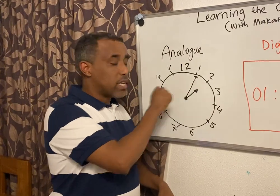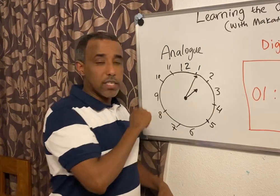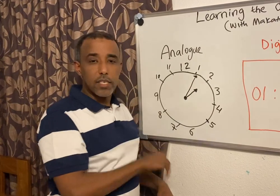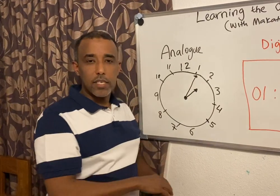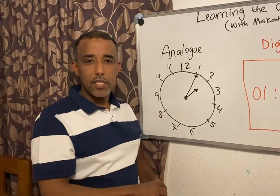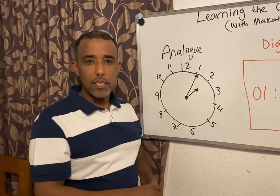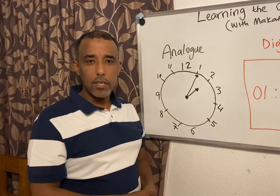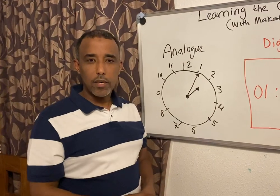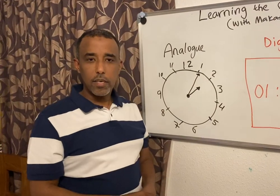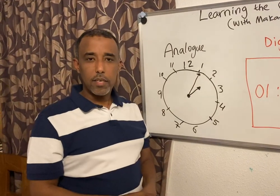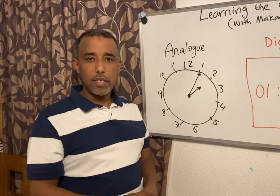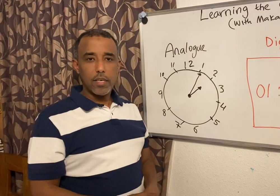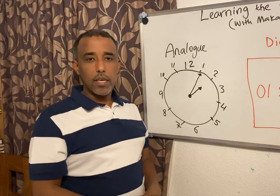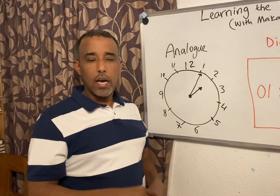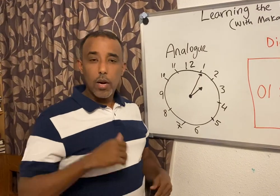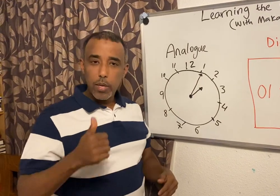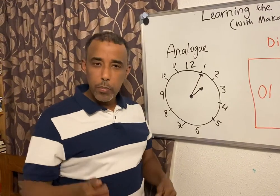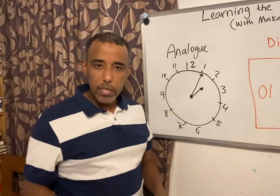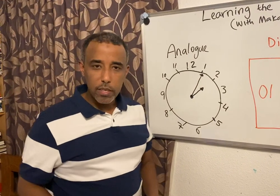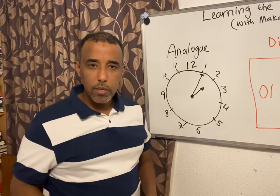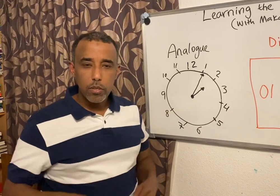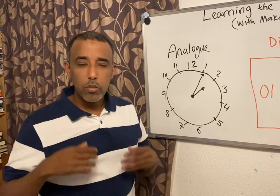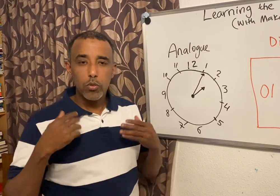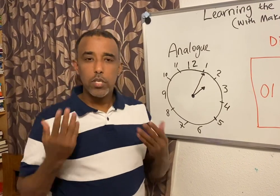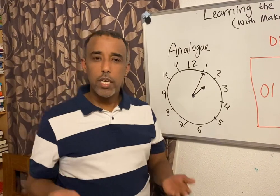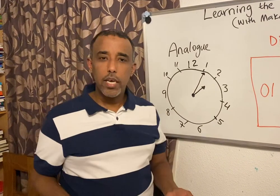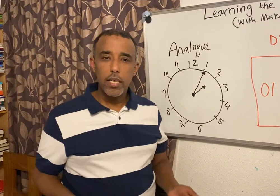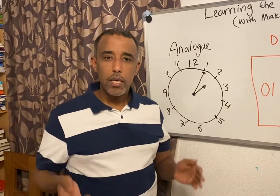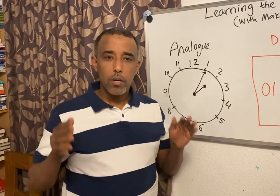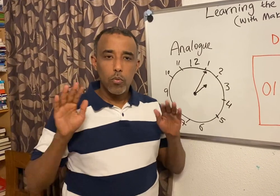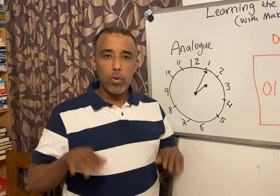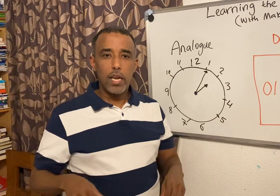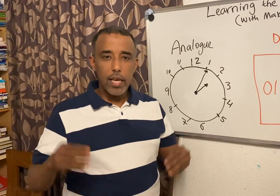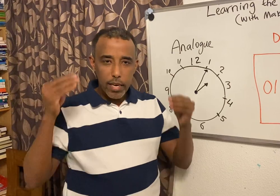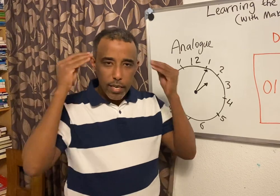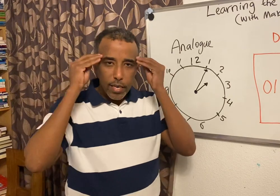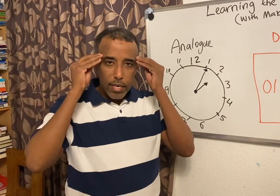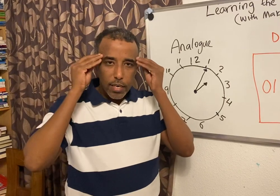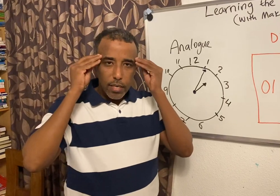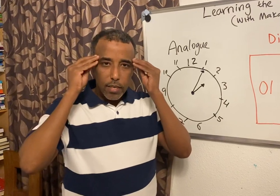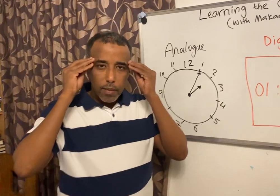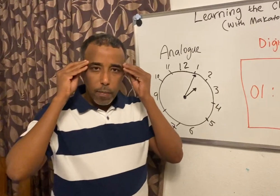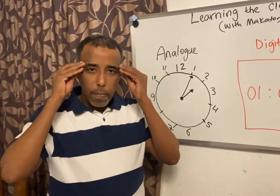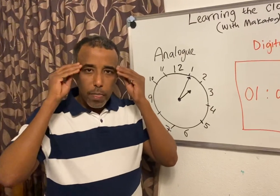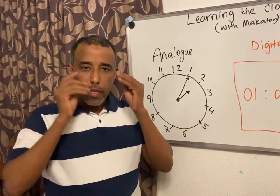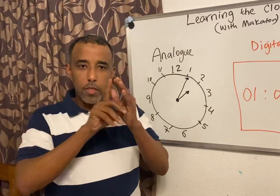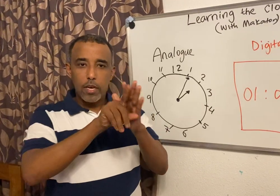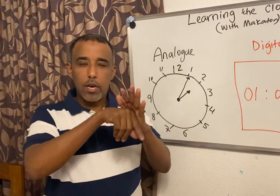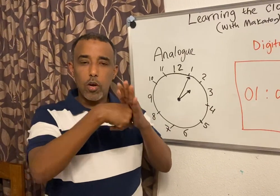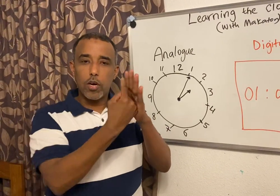minutes. Okay, I'll repeat. Today we're learning the clock.